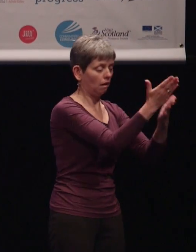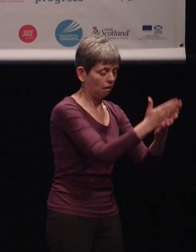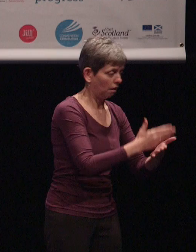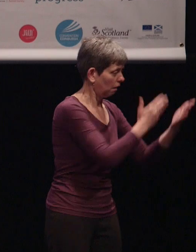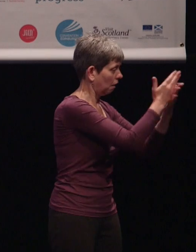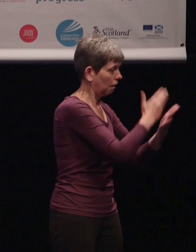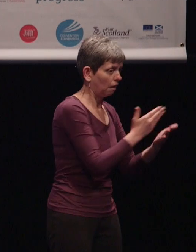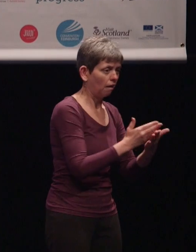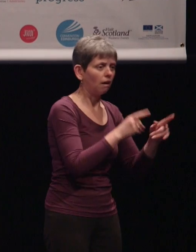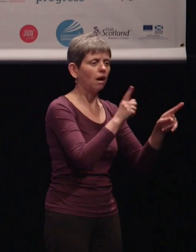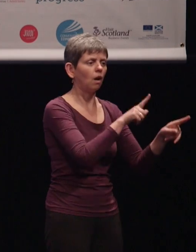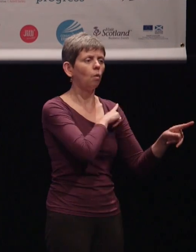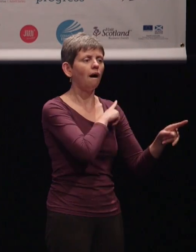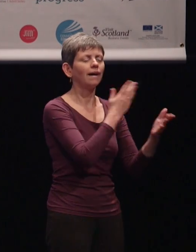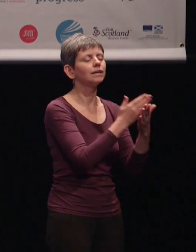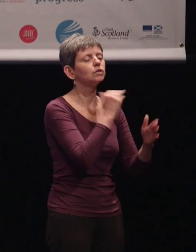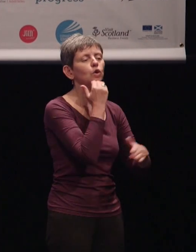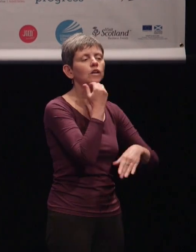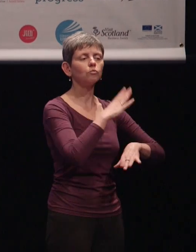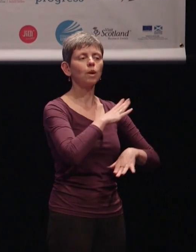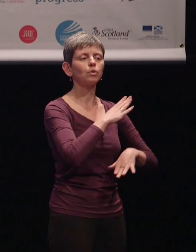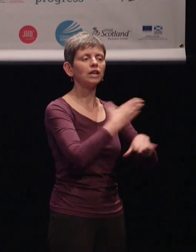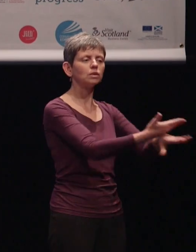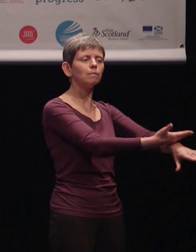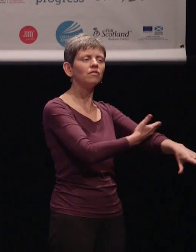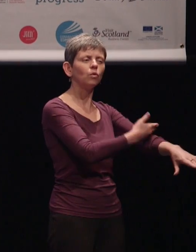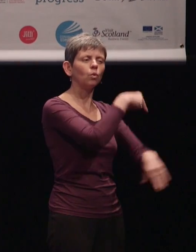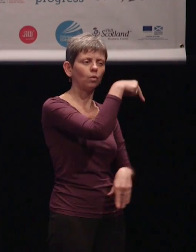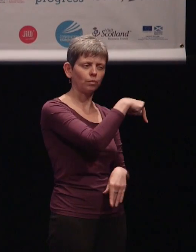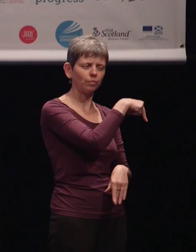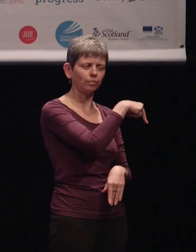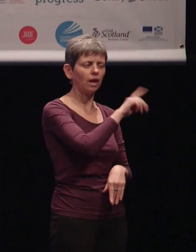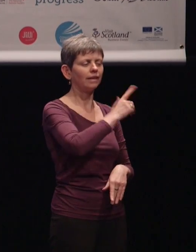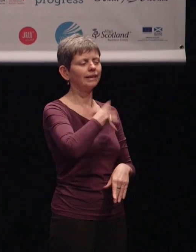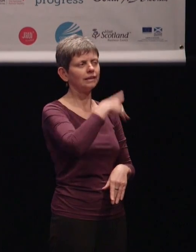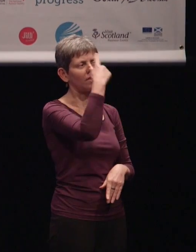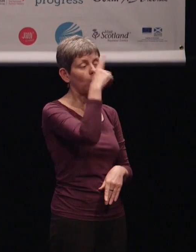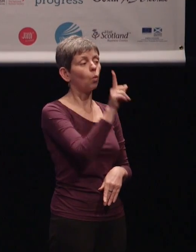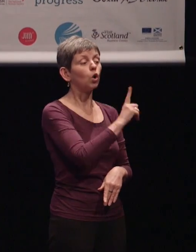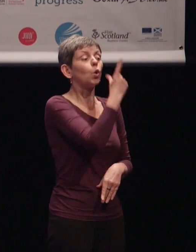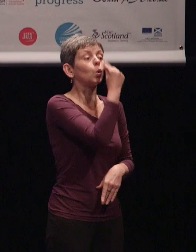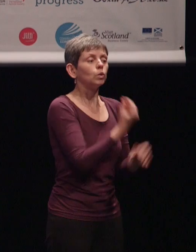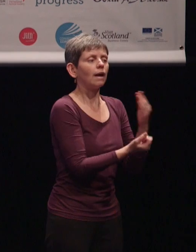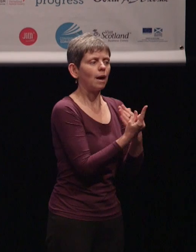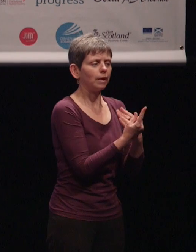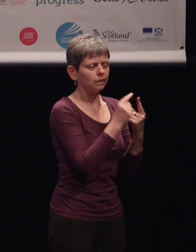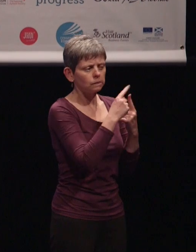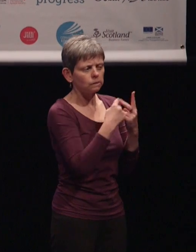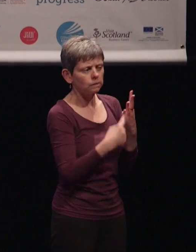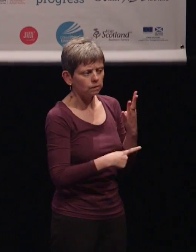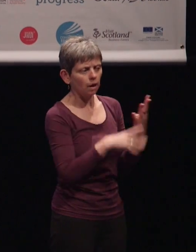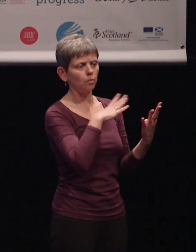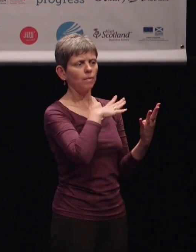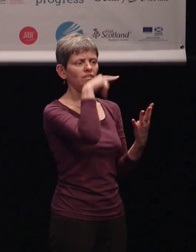than prepare for things that could happen. So I think that's an important tool,